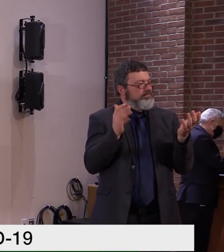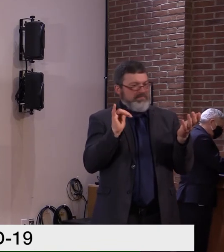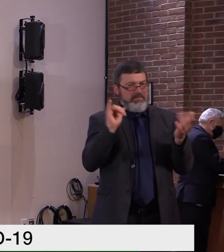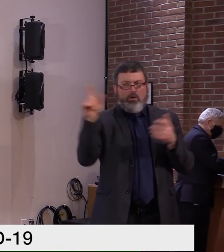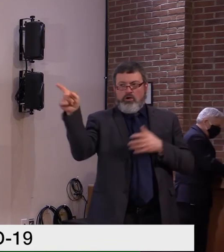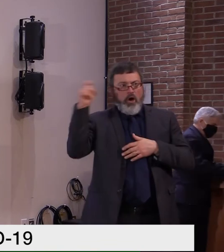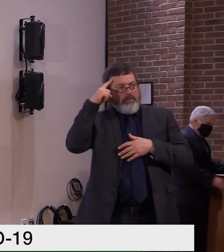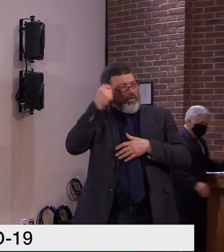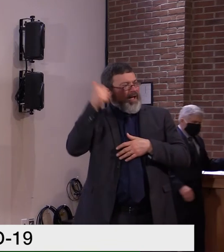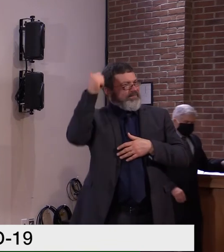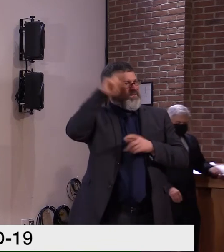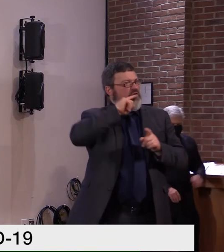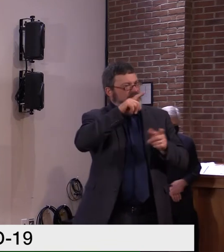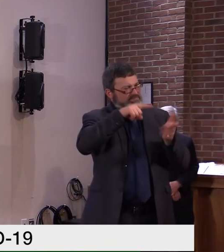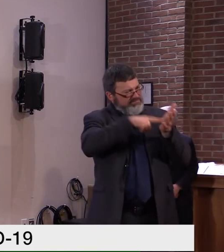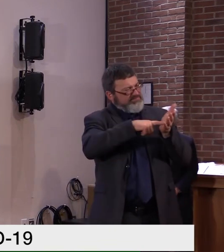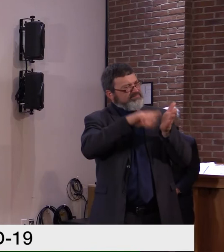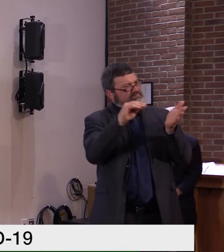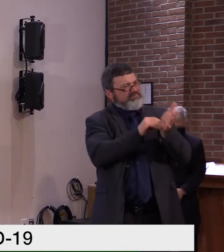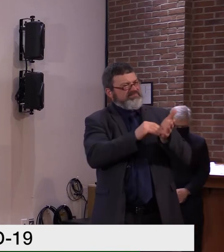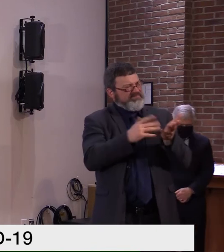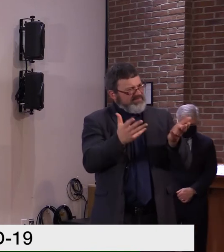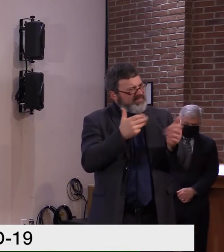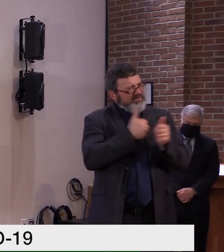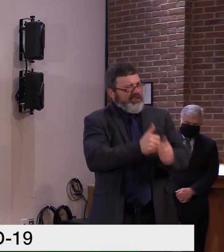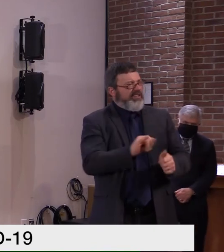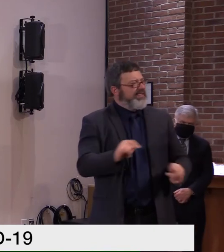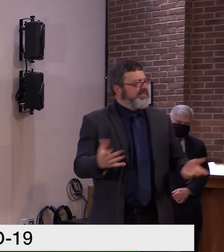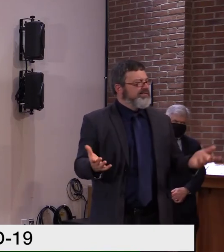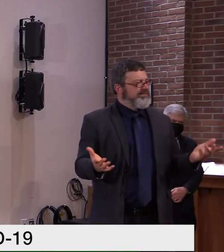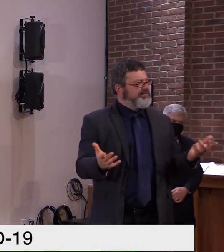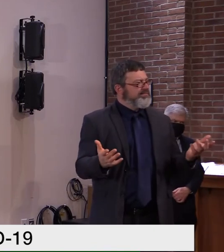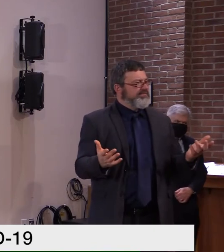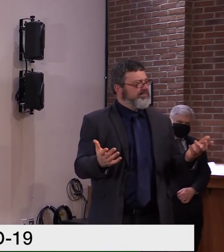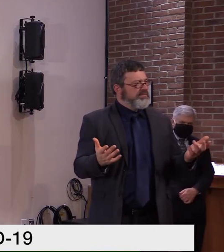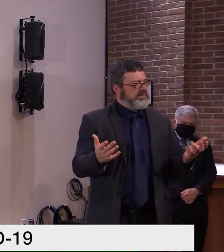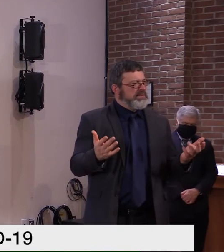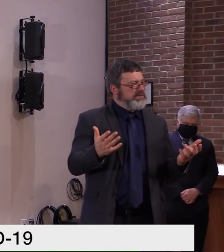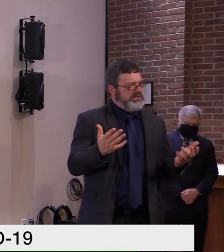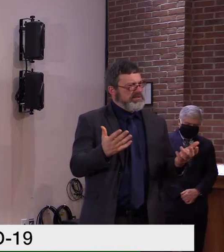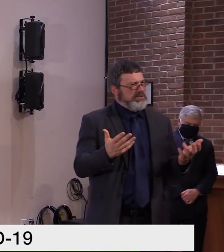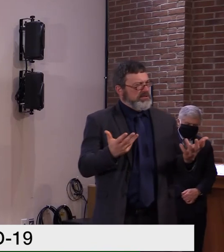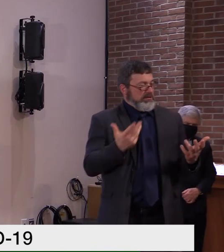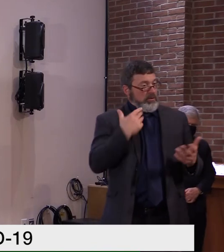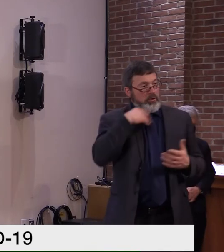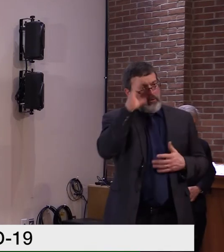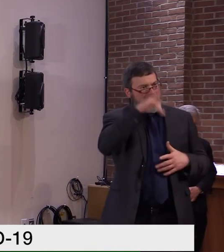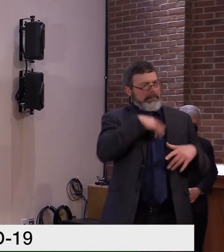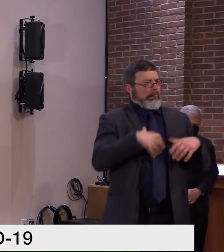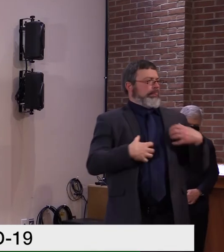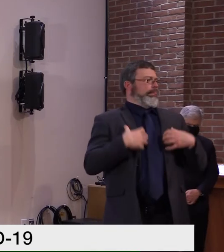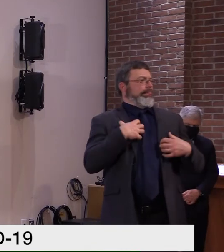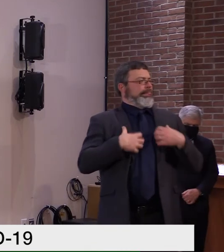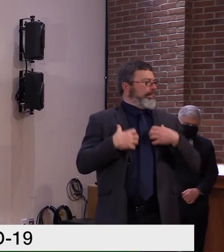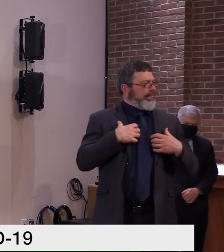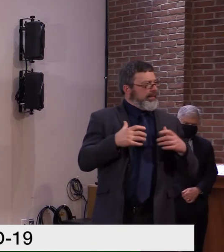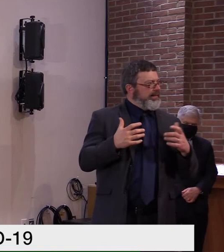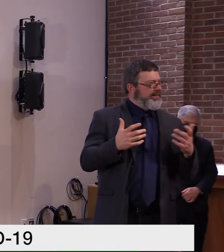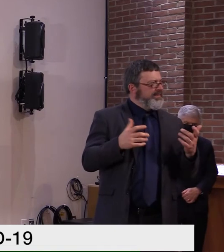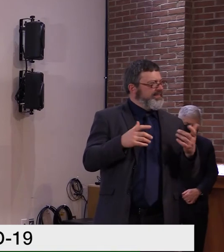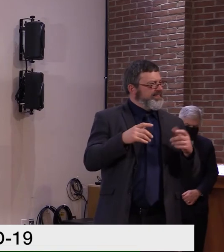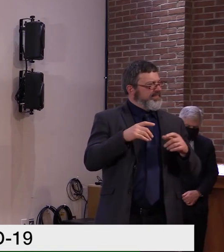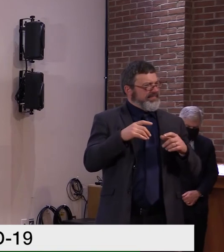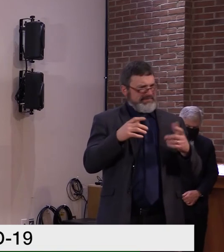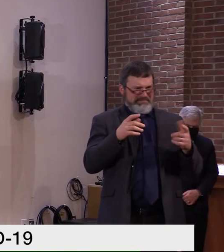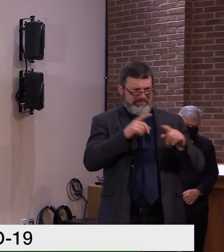comply with that. It's been challenging, you know, but all in all, I think we're seeing a high degree of compliance on